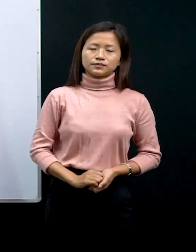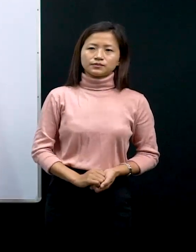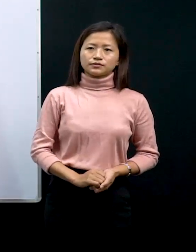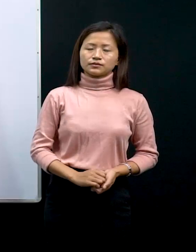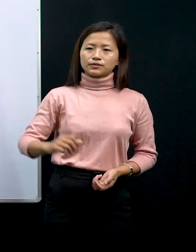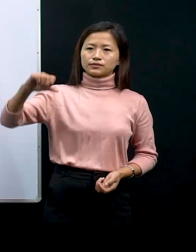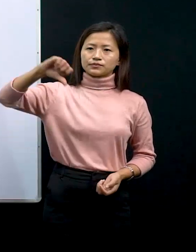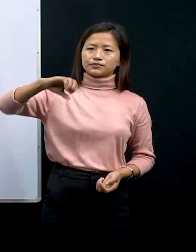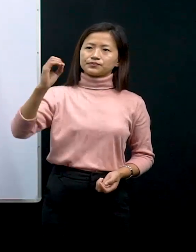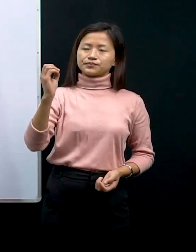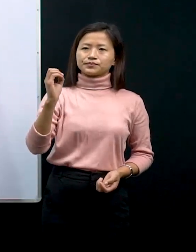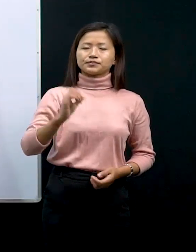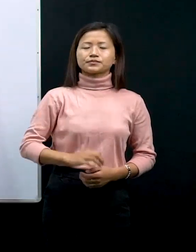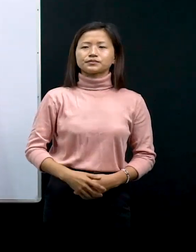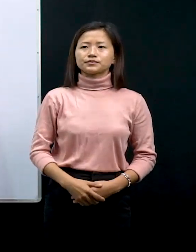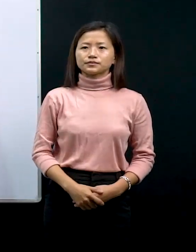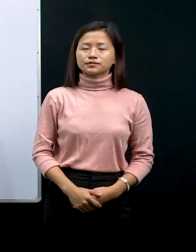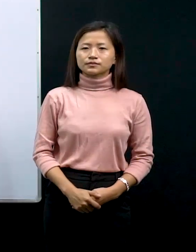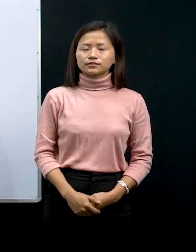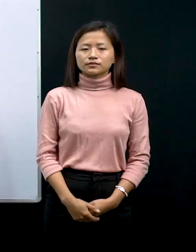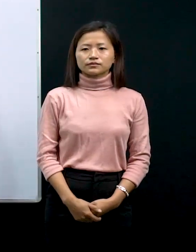This is 90, right?